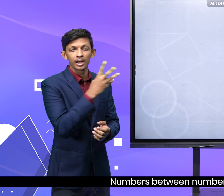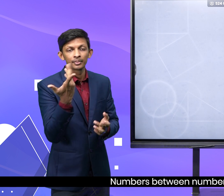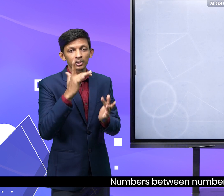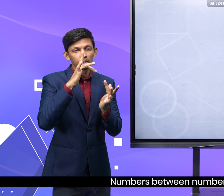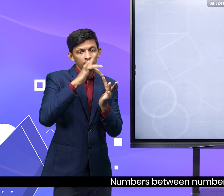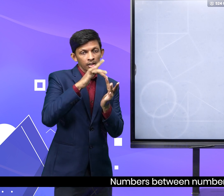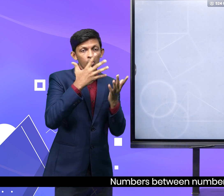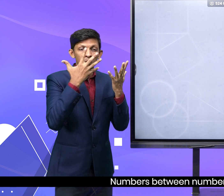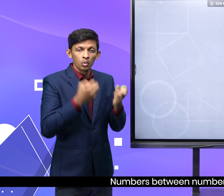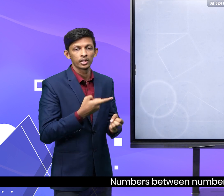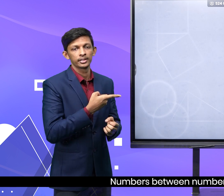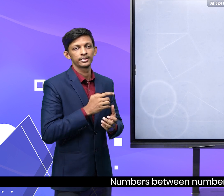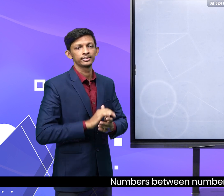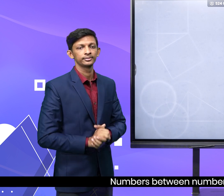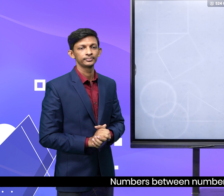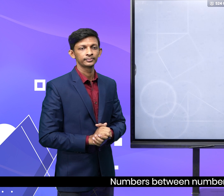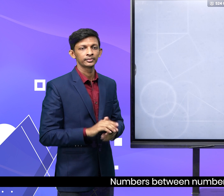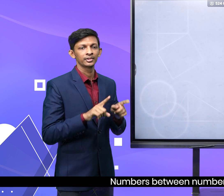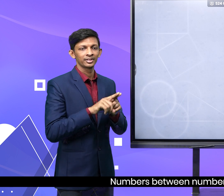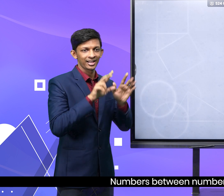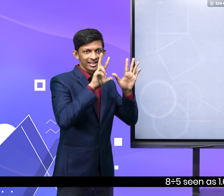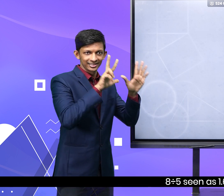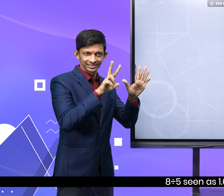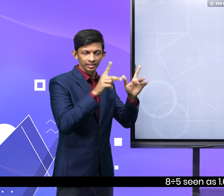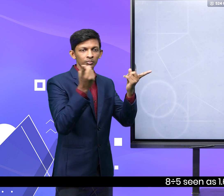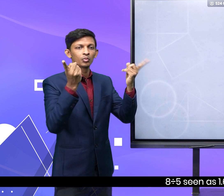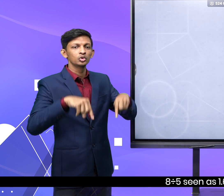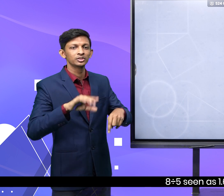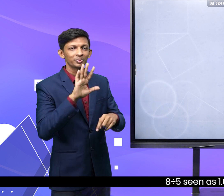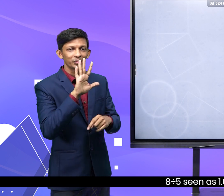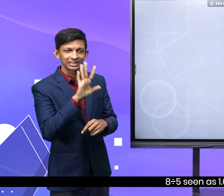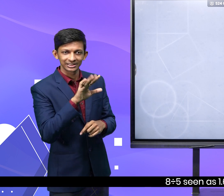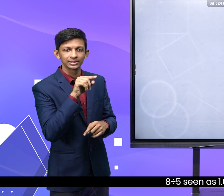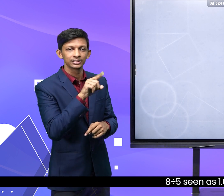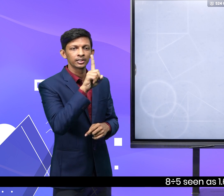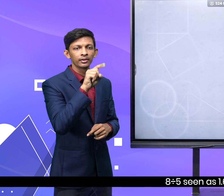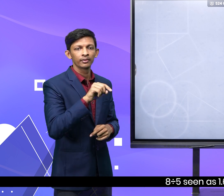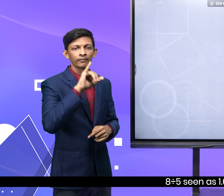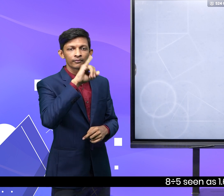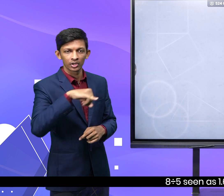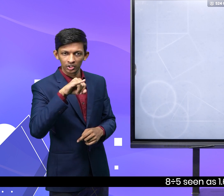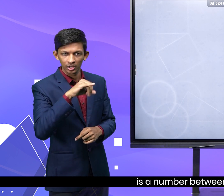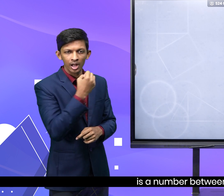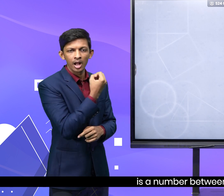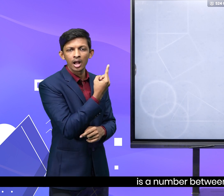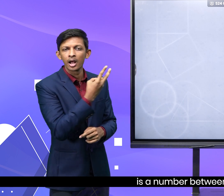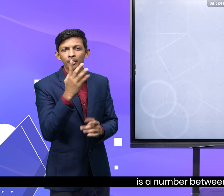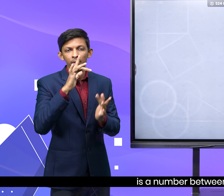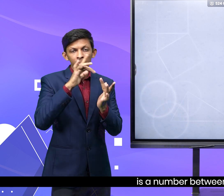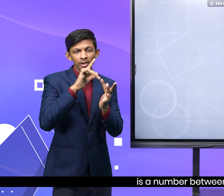Numbers between numbers are needed. 8 divided by 5, seen as 1.6, is a number between 1 and